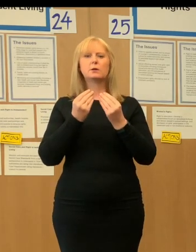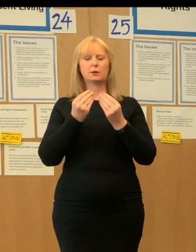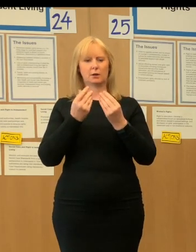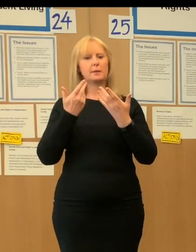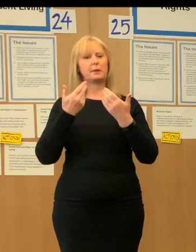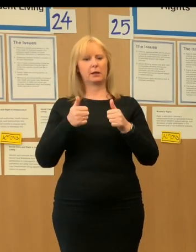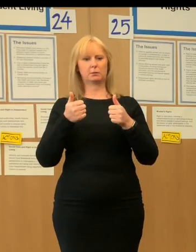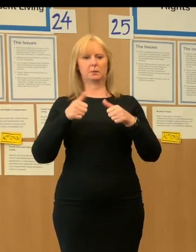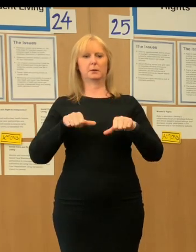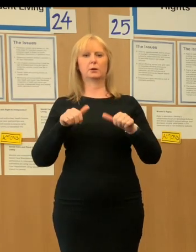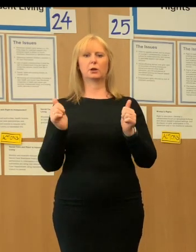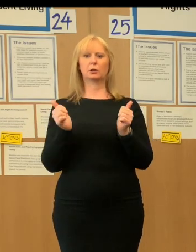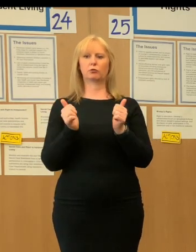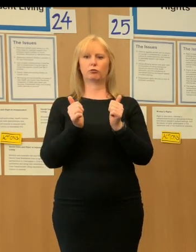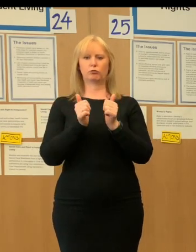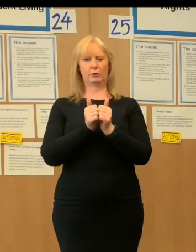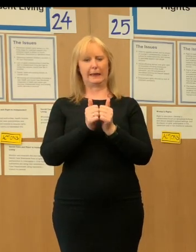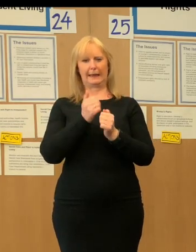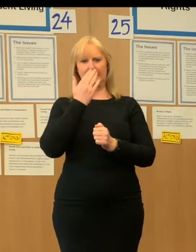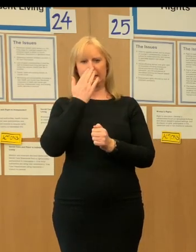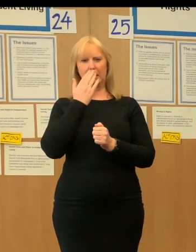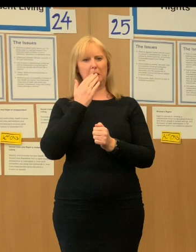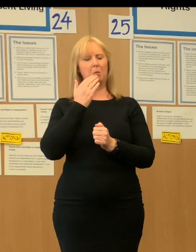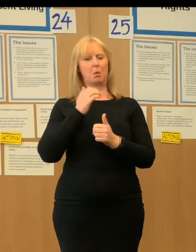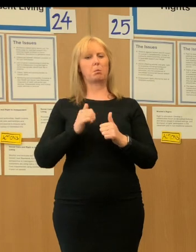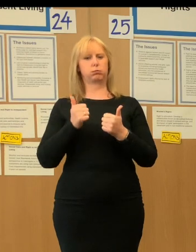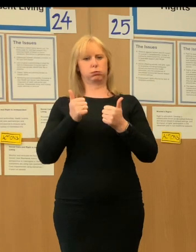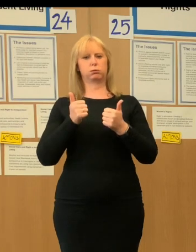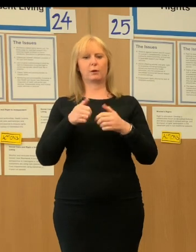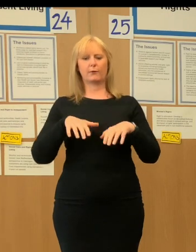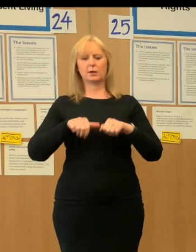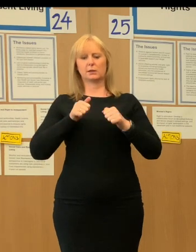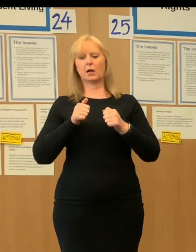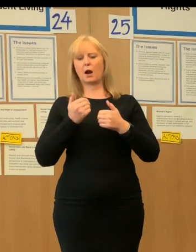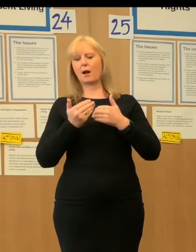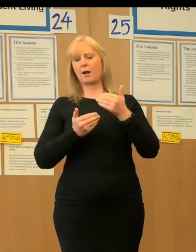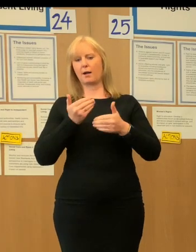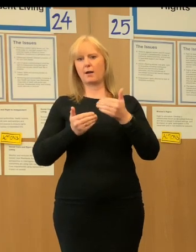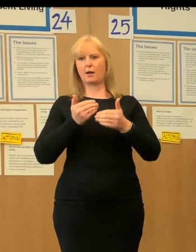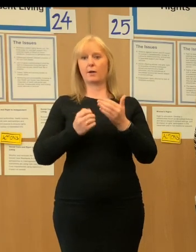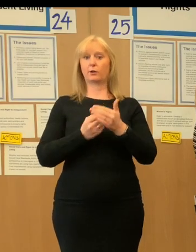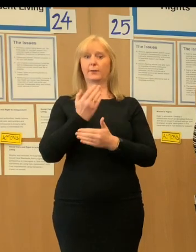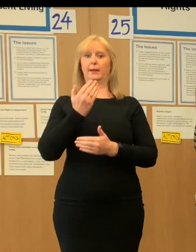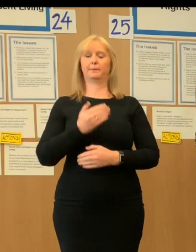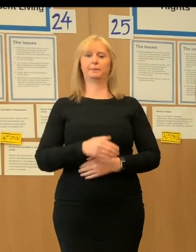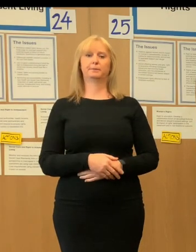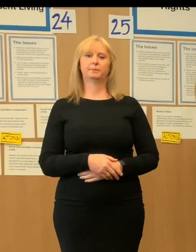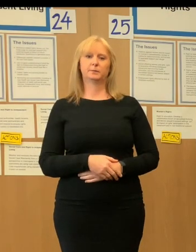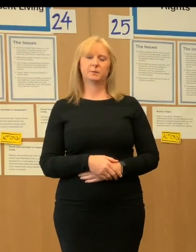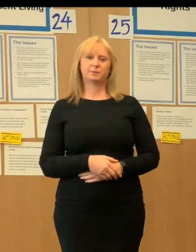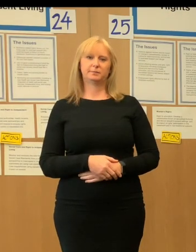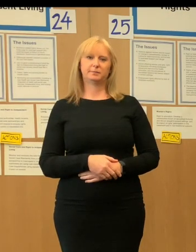with, I think, is a pretty solid starting point for sort of further development.